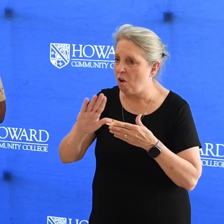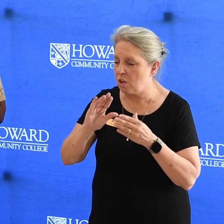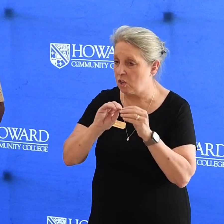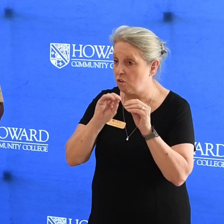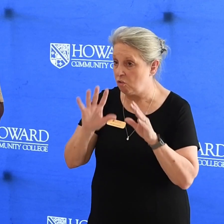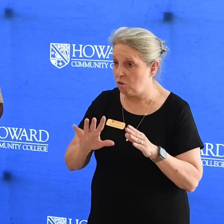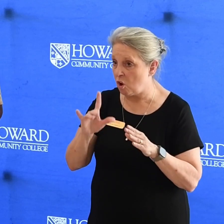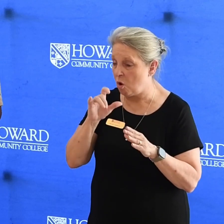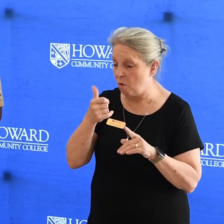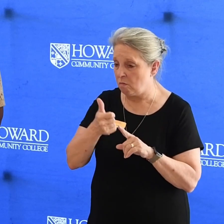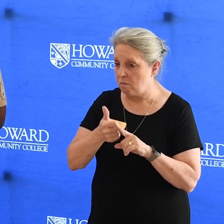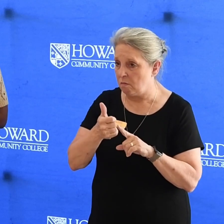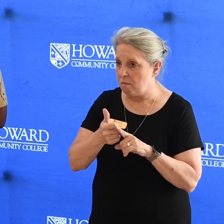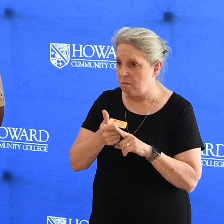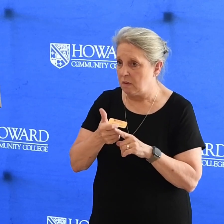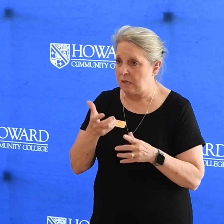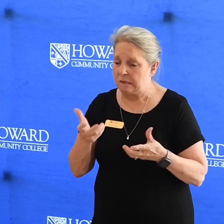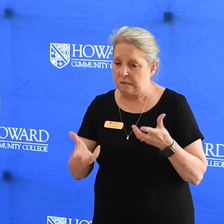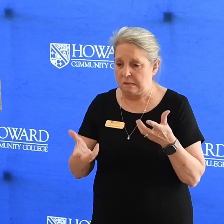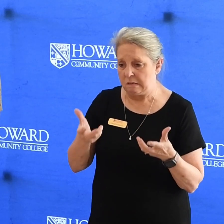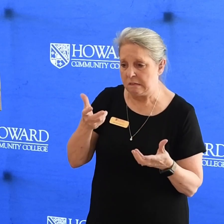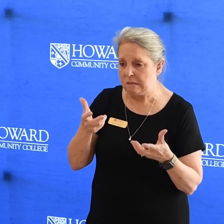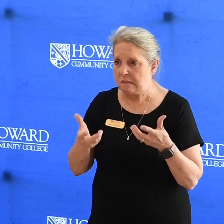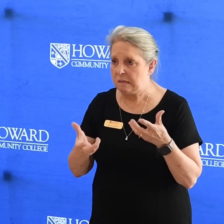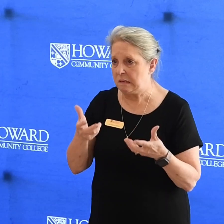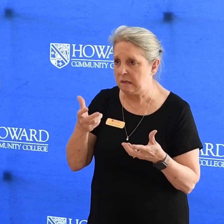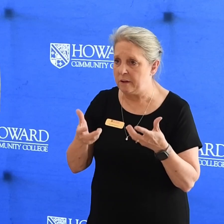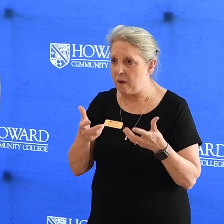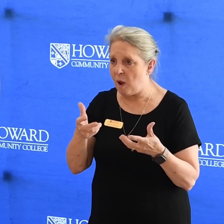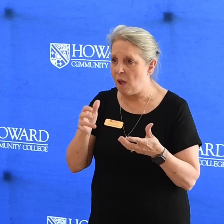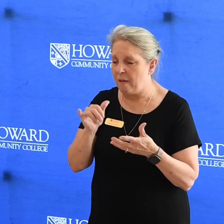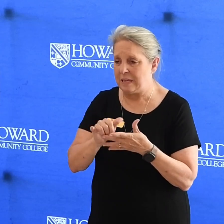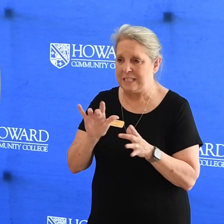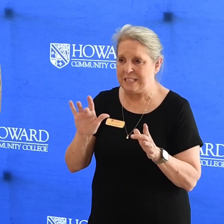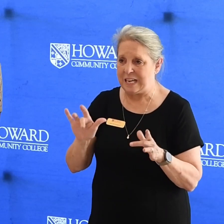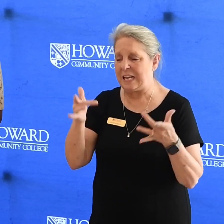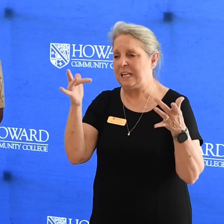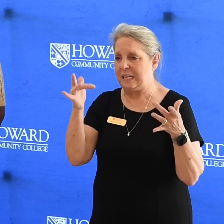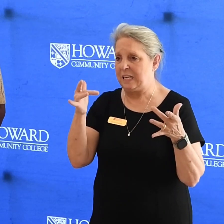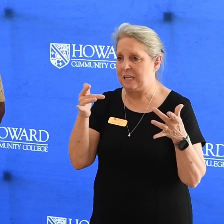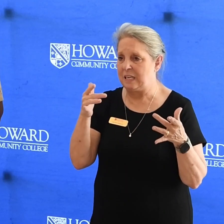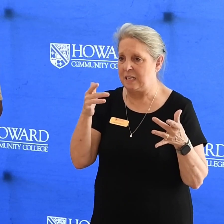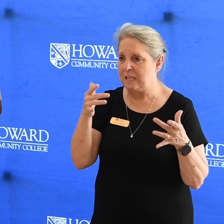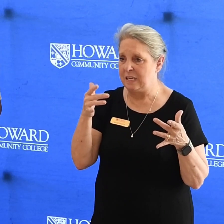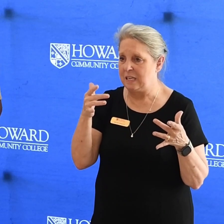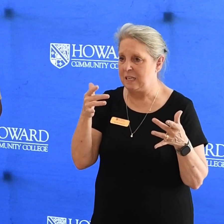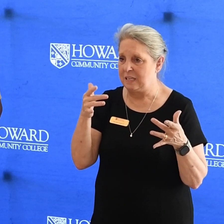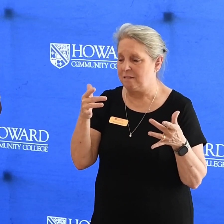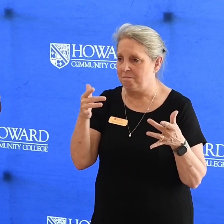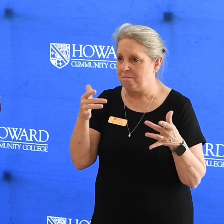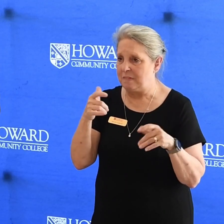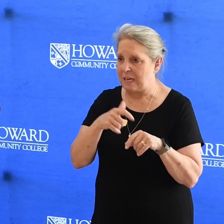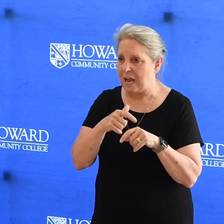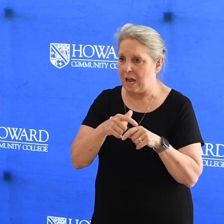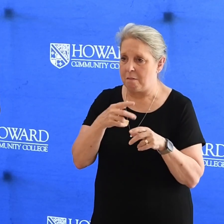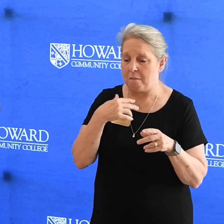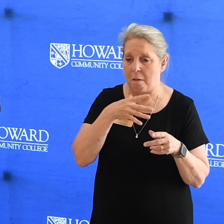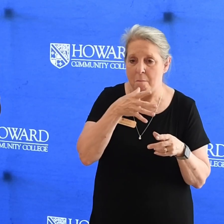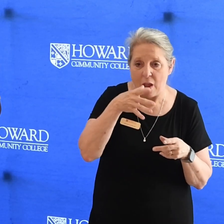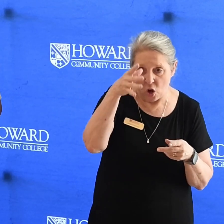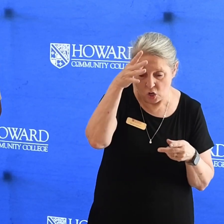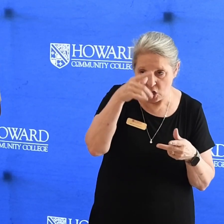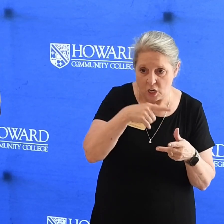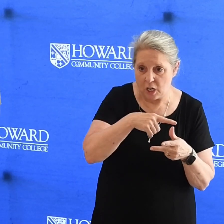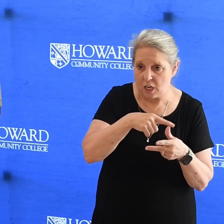students who are juggling that very delicate three-legged stool of